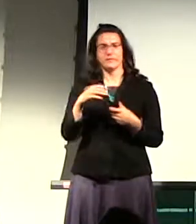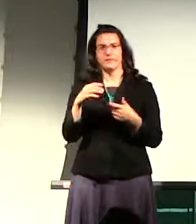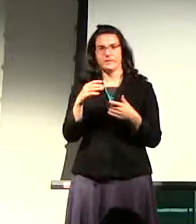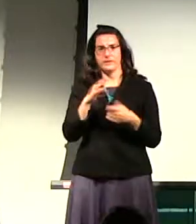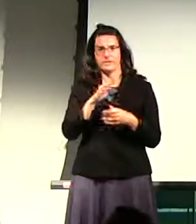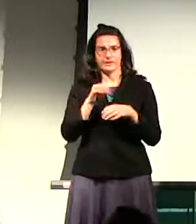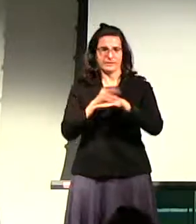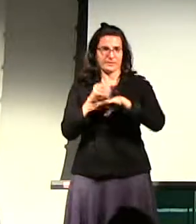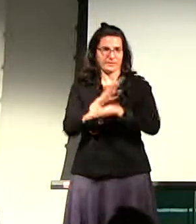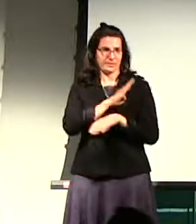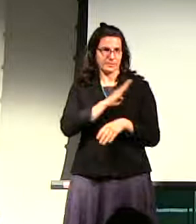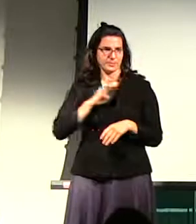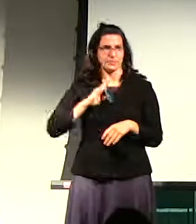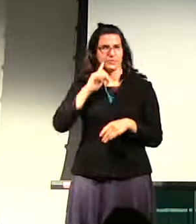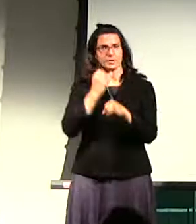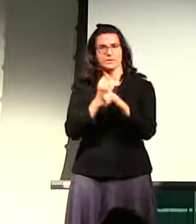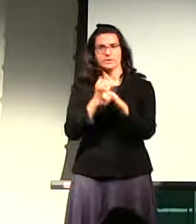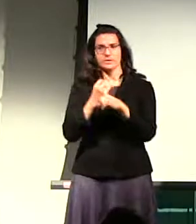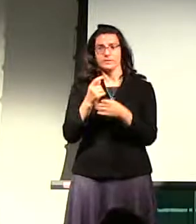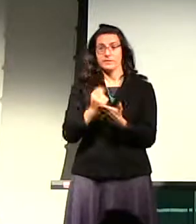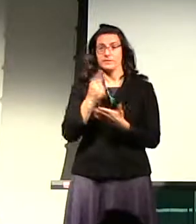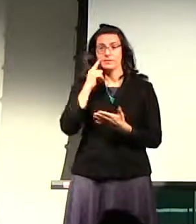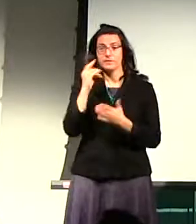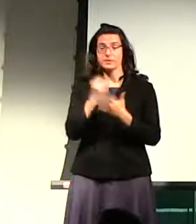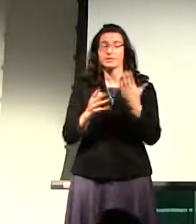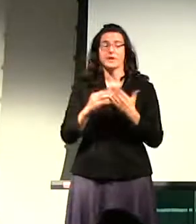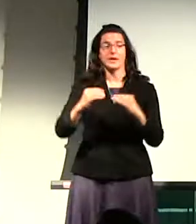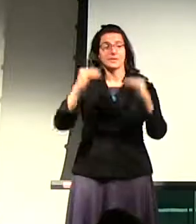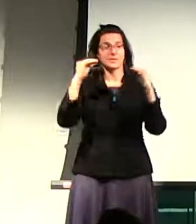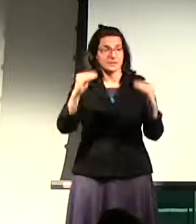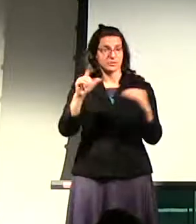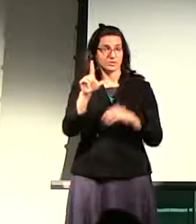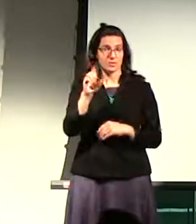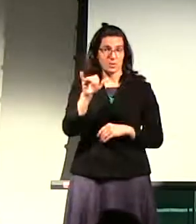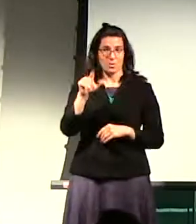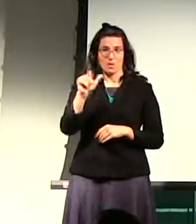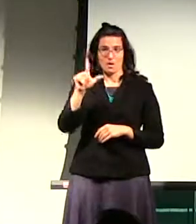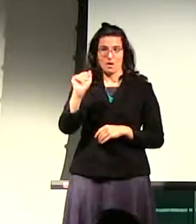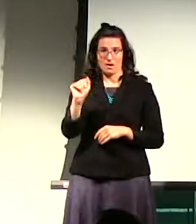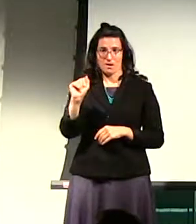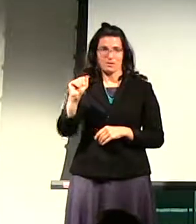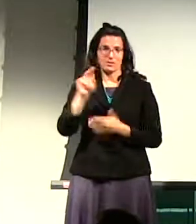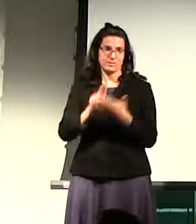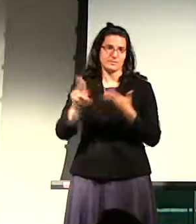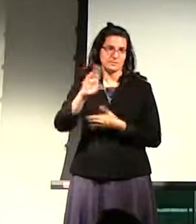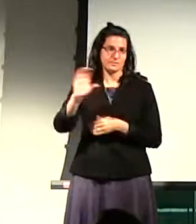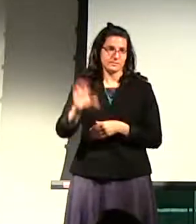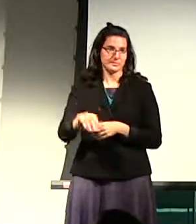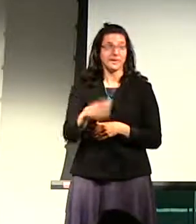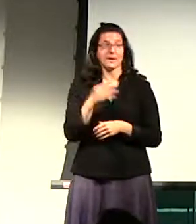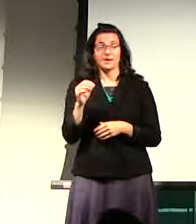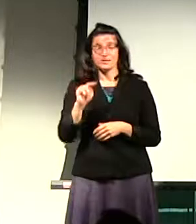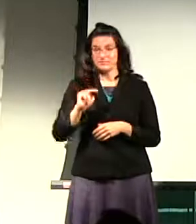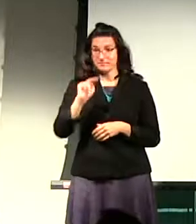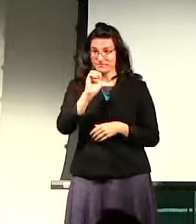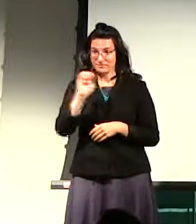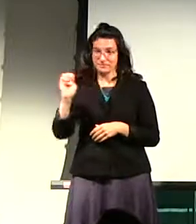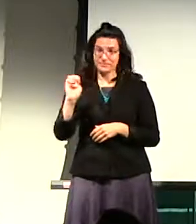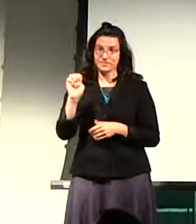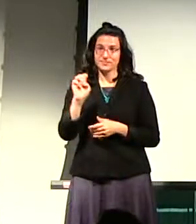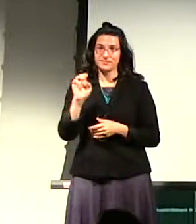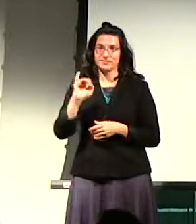Arts and teaches in the Fine Arts Department at Loyola University, Chicago, and Northeastern Illinois